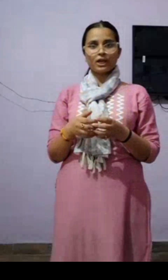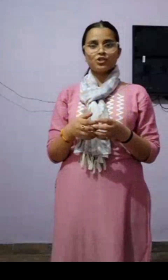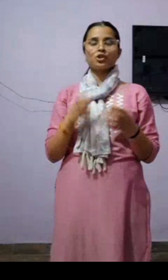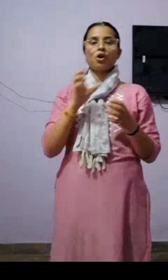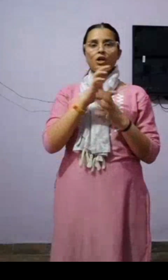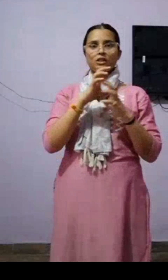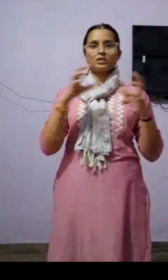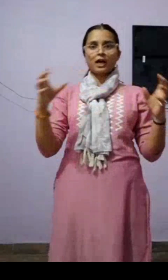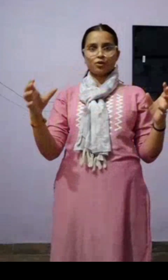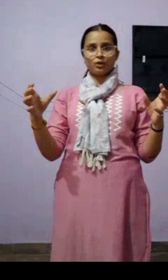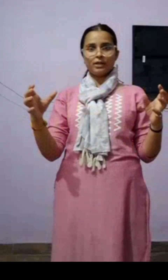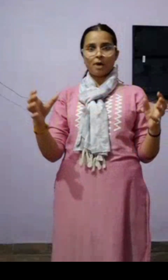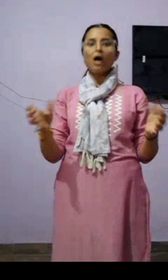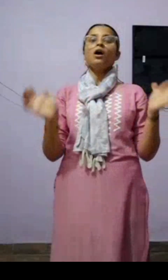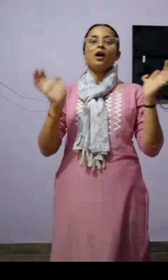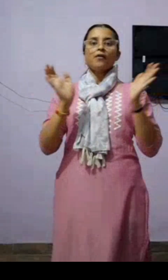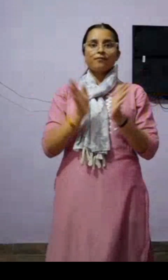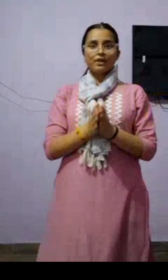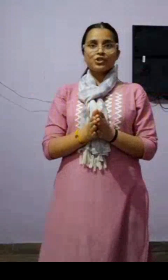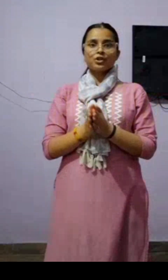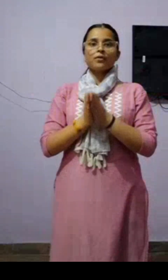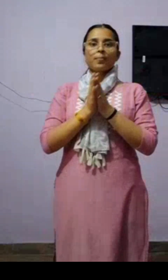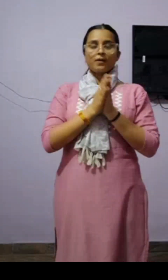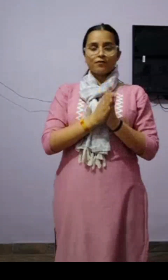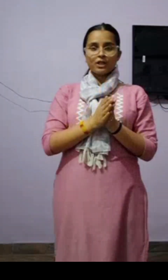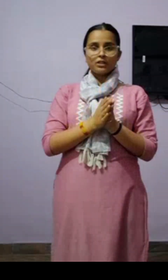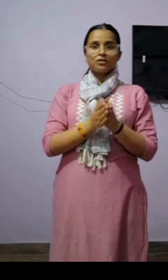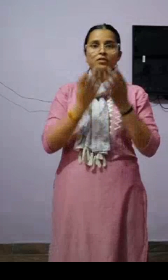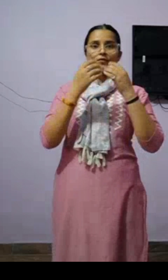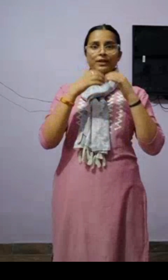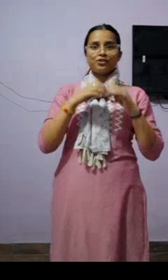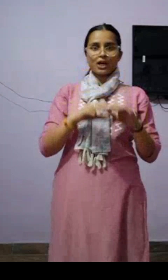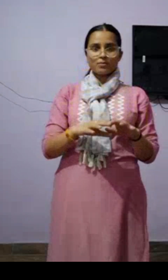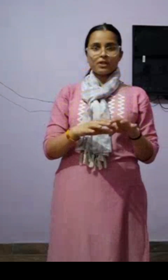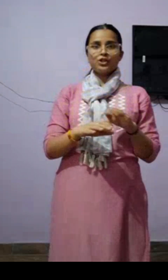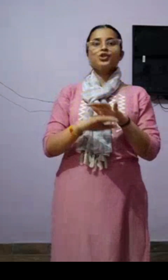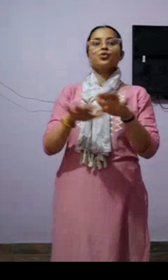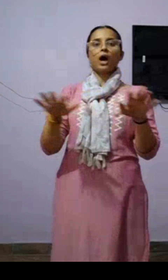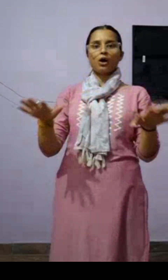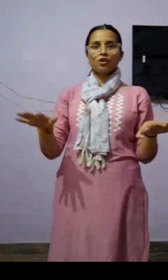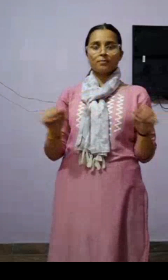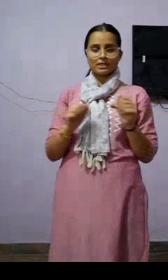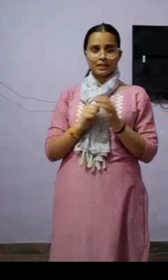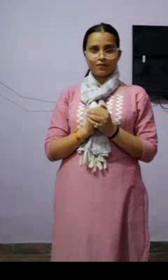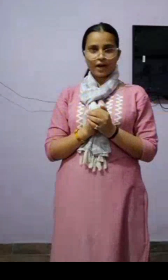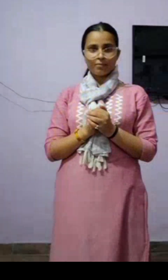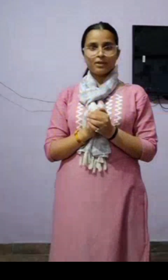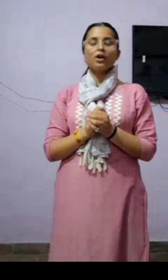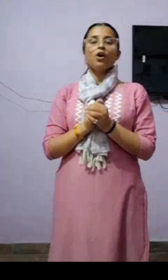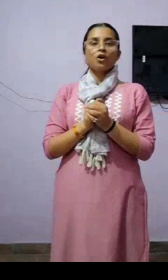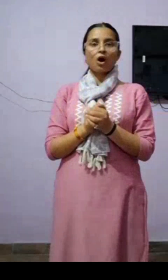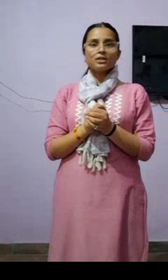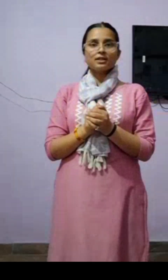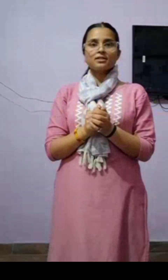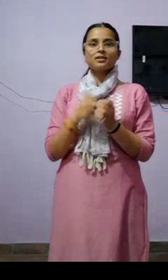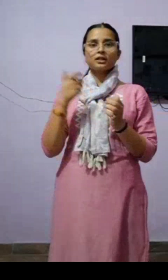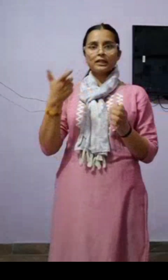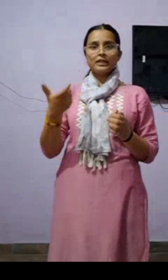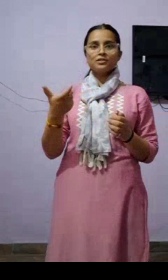potential on the sarcolemma, which further when transmitted throughout the muscle fiber causes the release